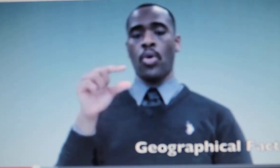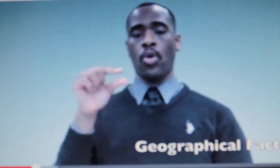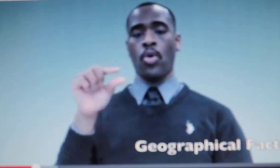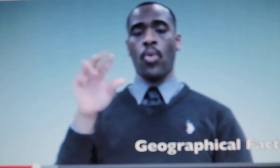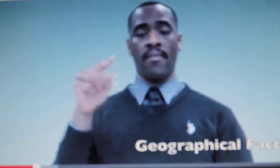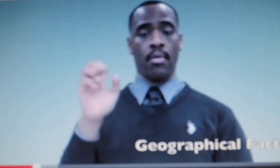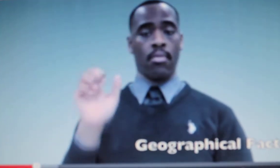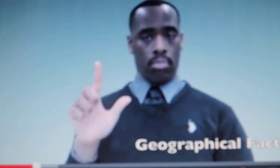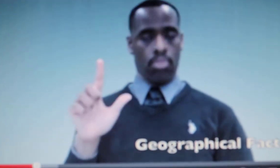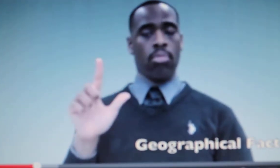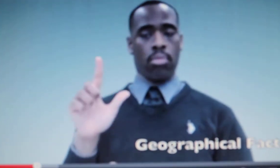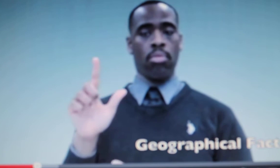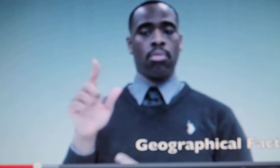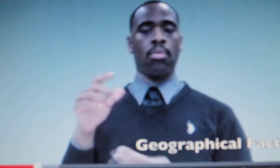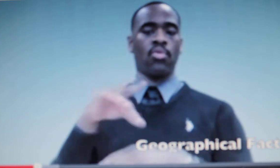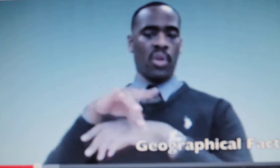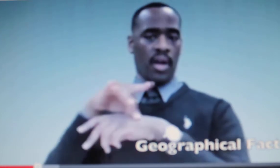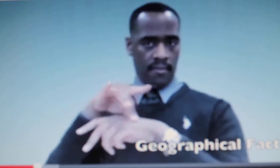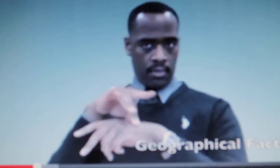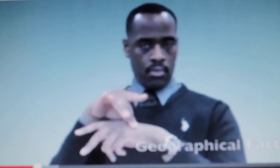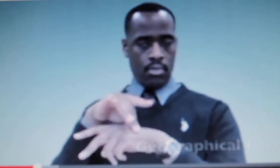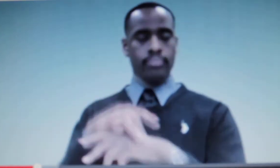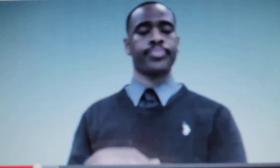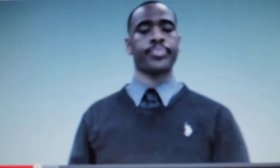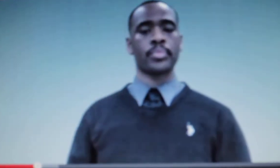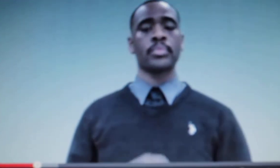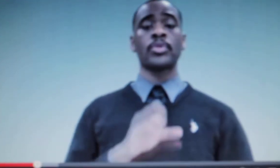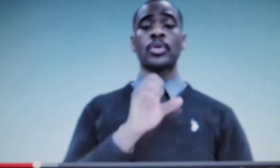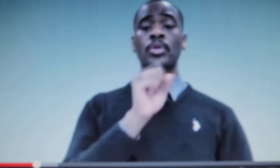factor, and the other is a geographical factor.